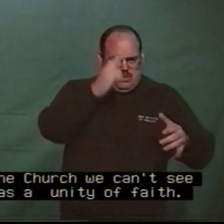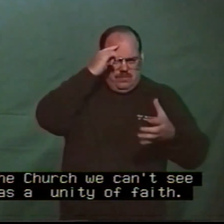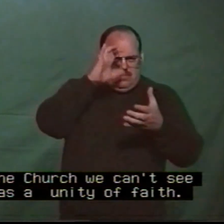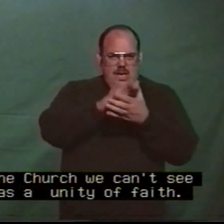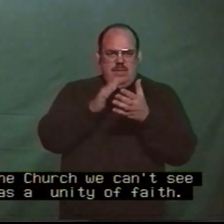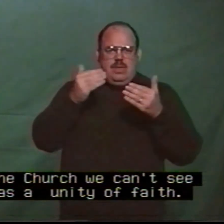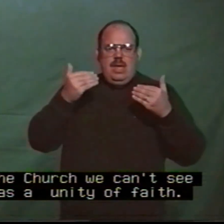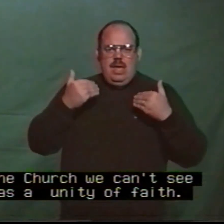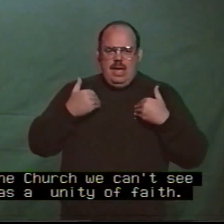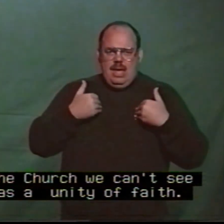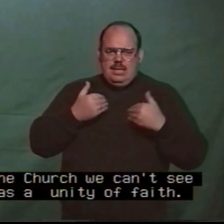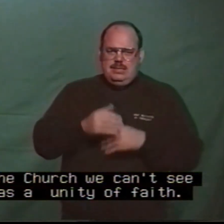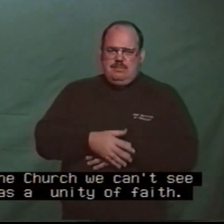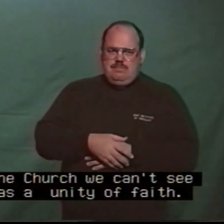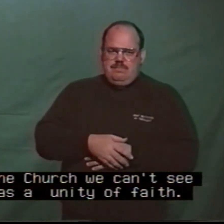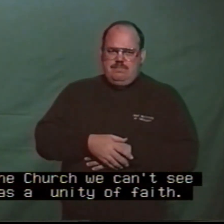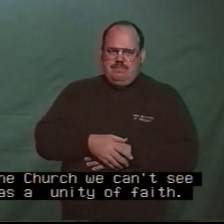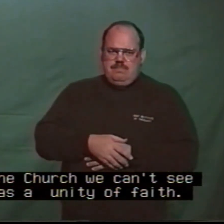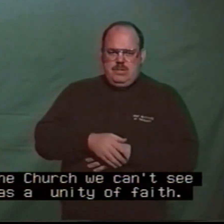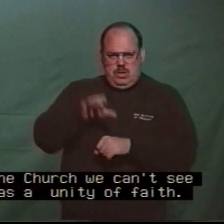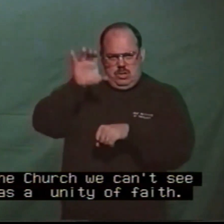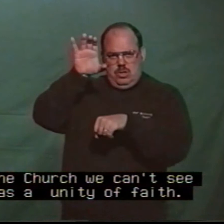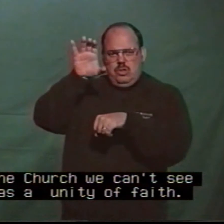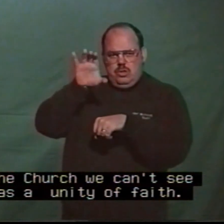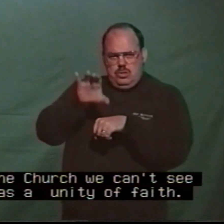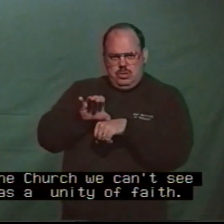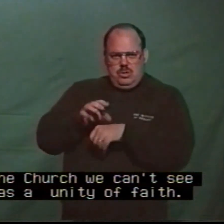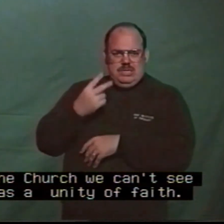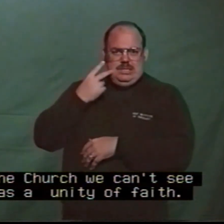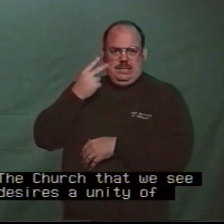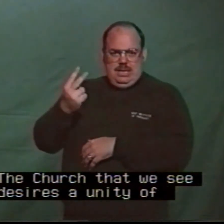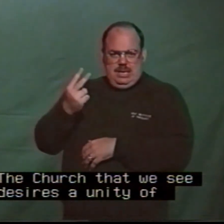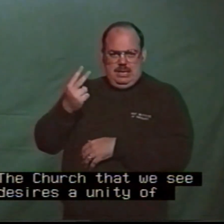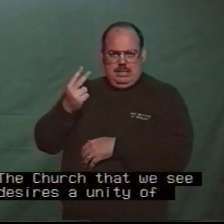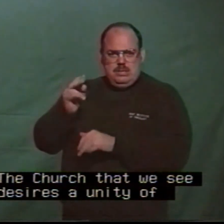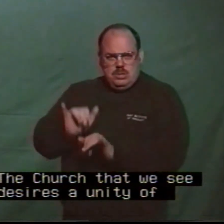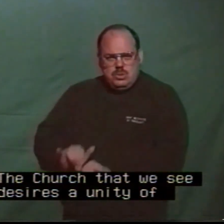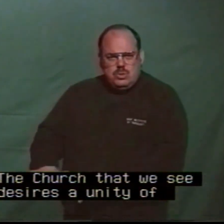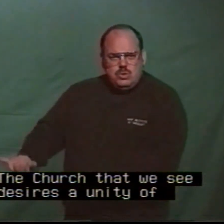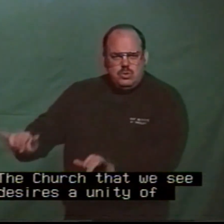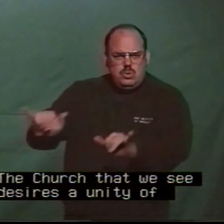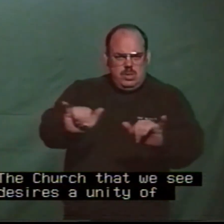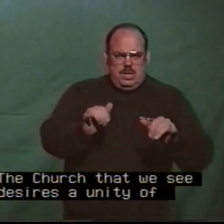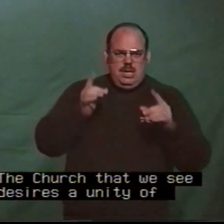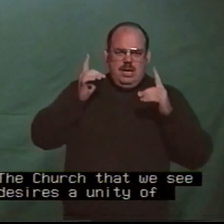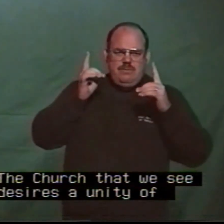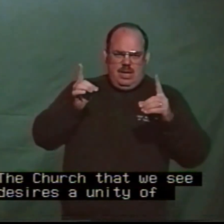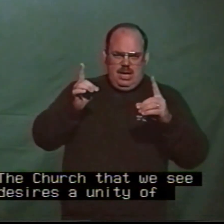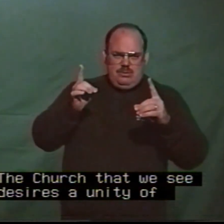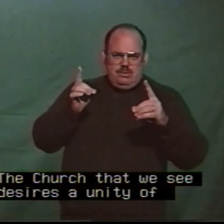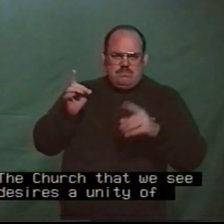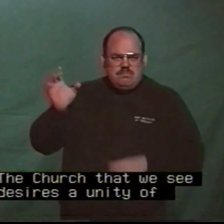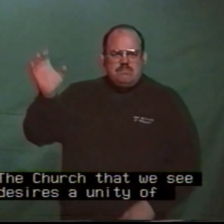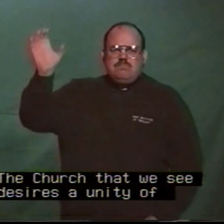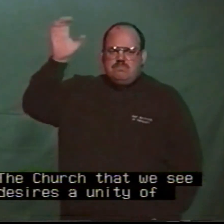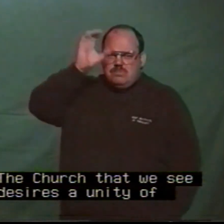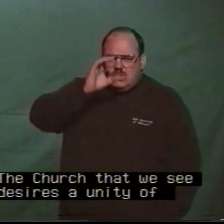the church that we see desires a unity